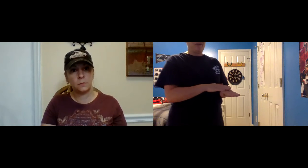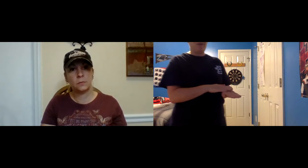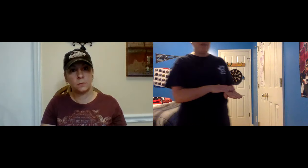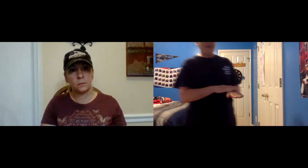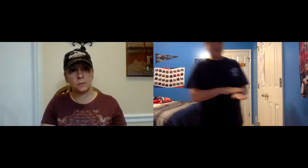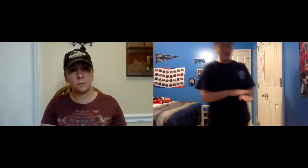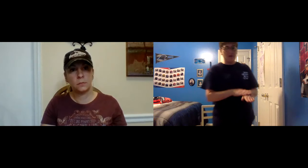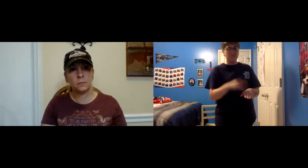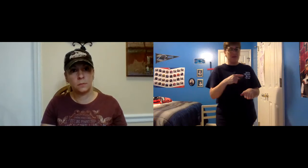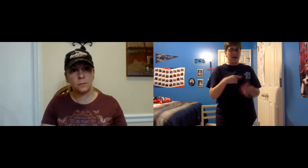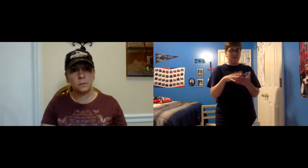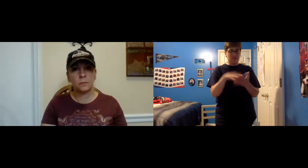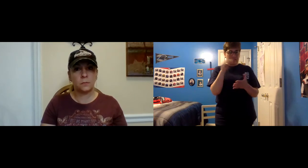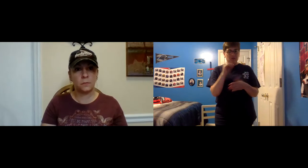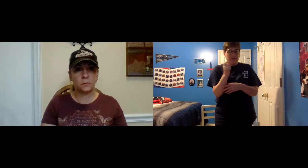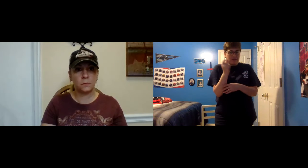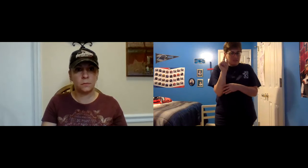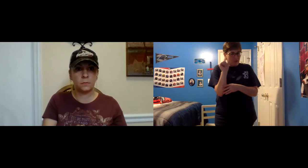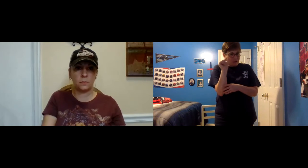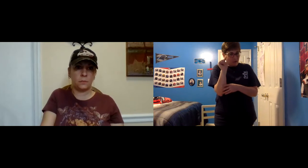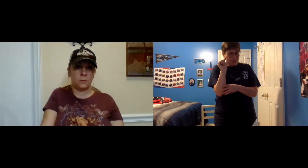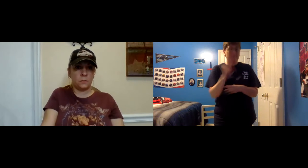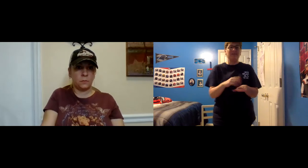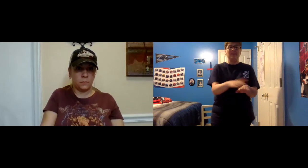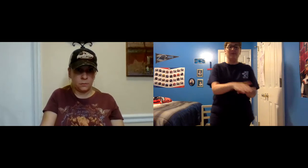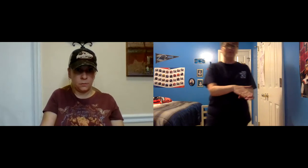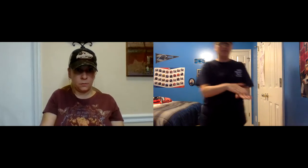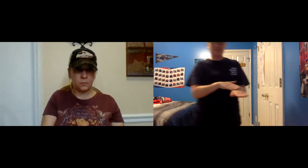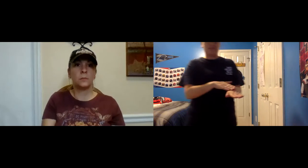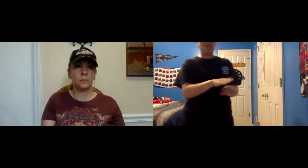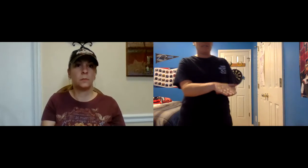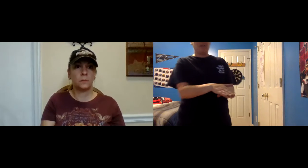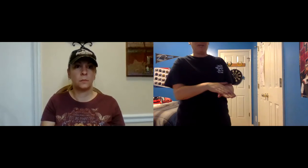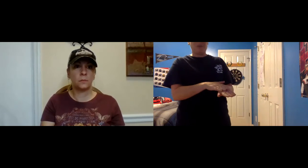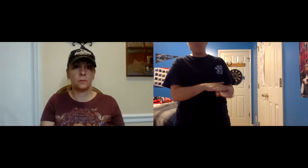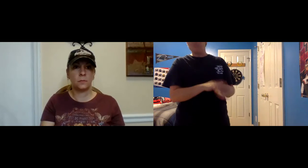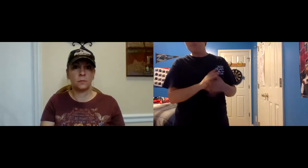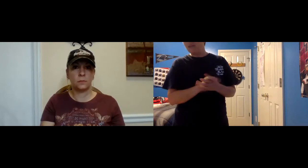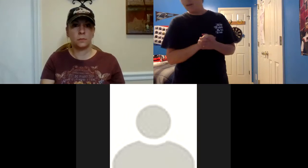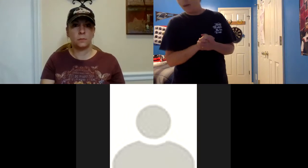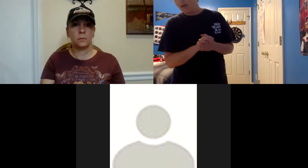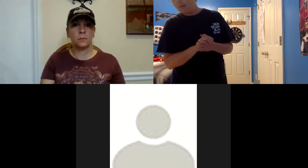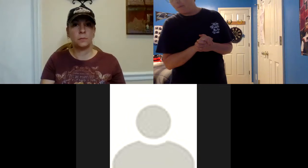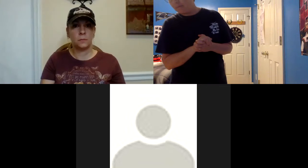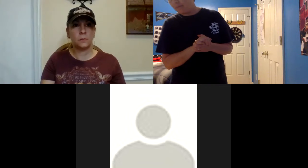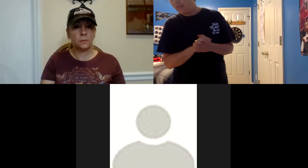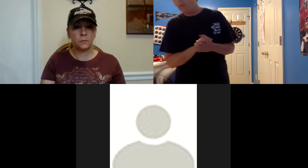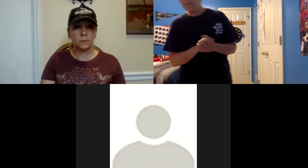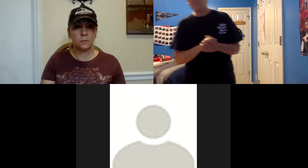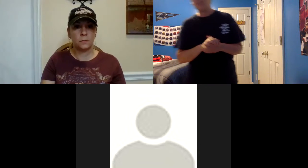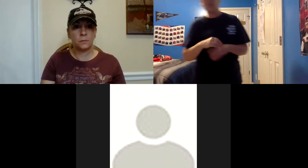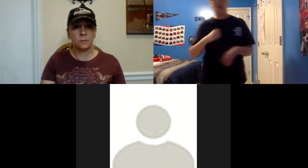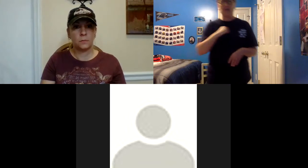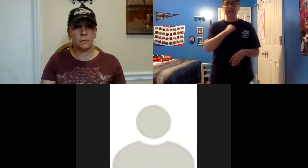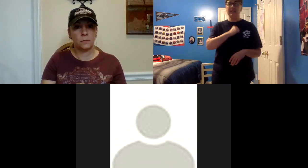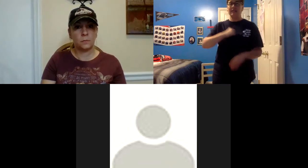down. I'm just learning, or I just know a little bit, just tell them to slow down. And then we've